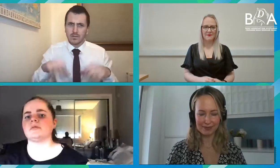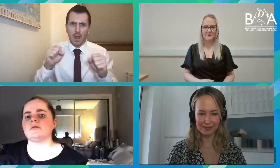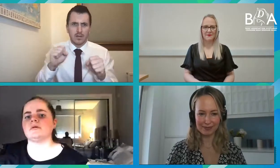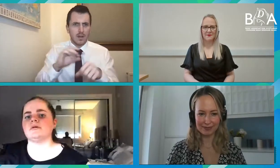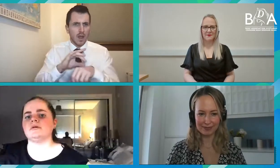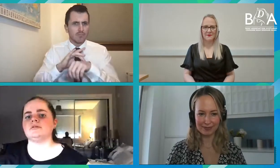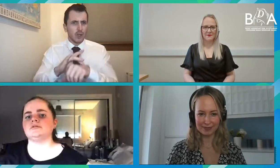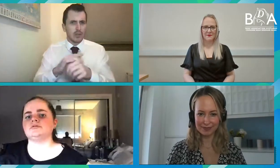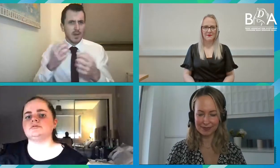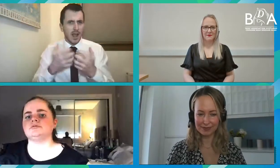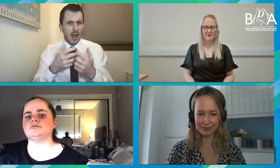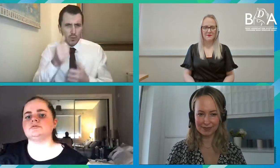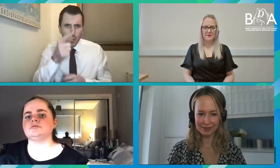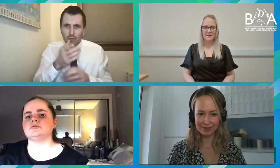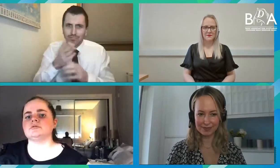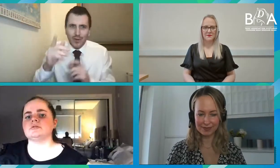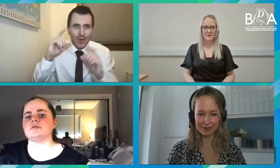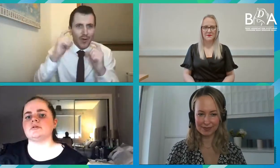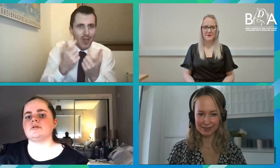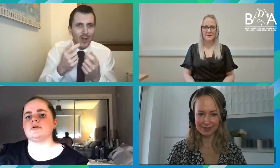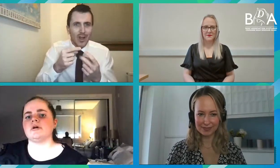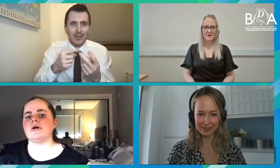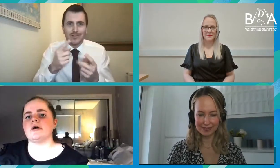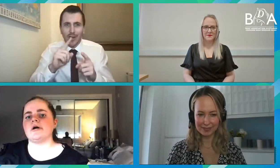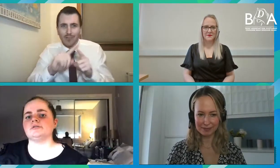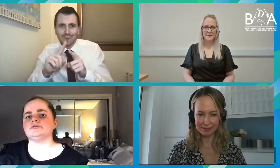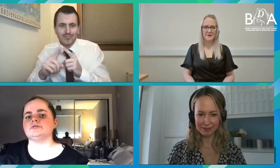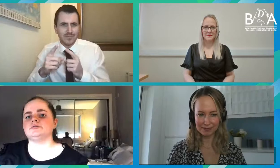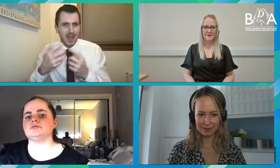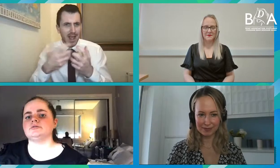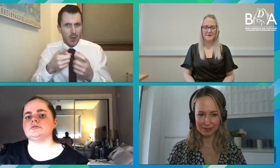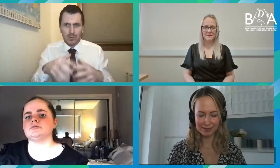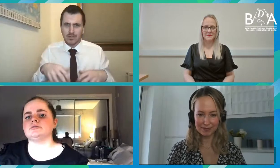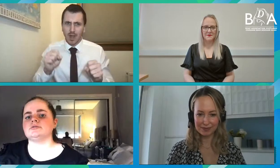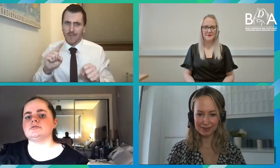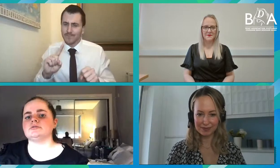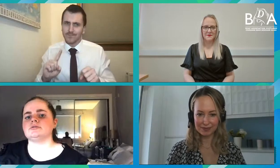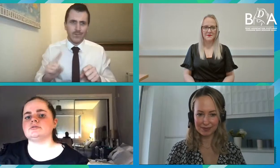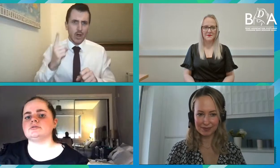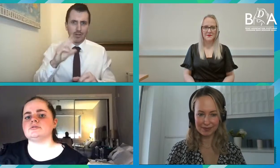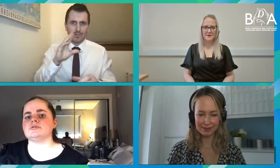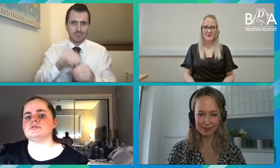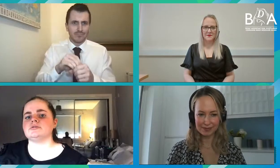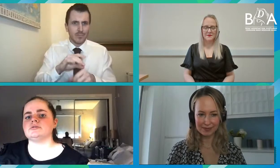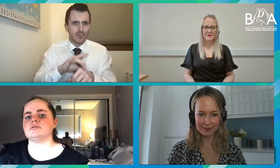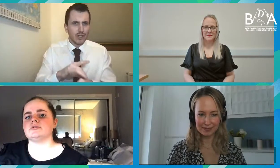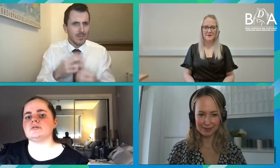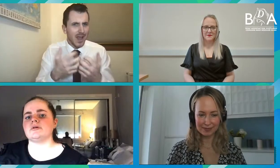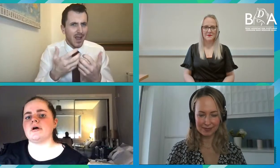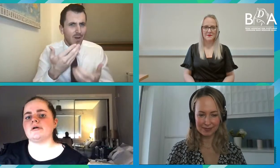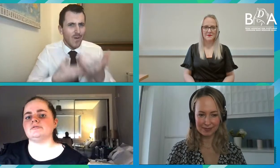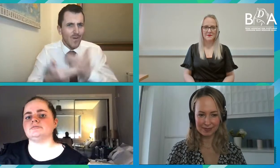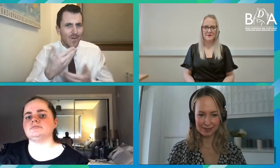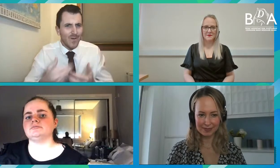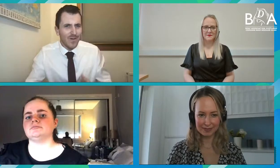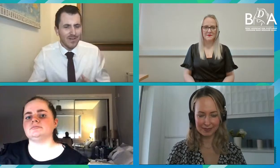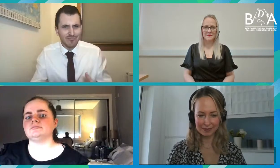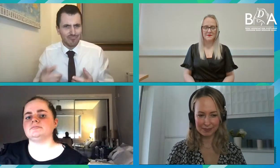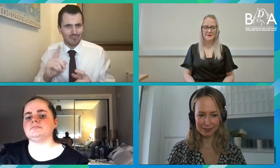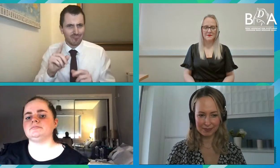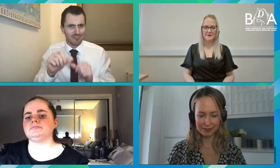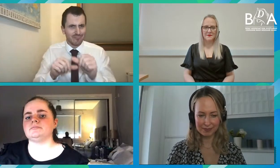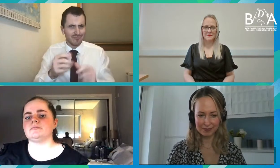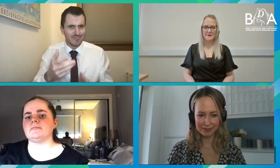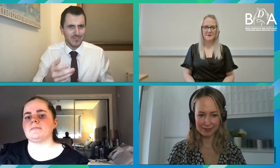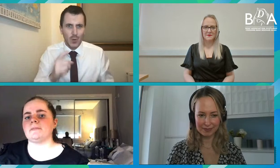Can I ask, how did you begin your apprenticeship when you went to college and you met lots of other people there? What was the first thing? How did